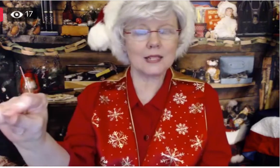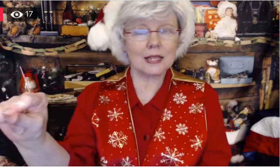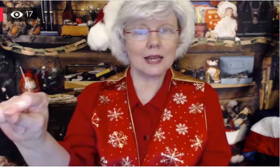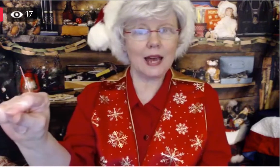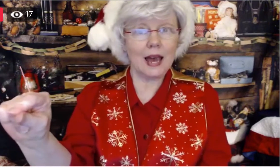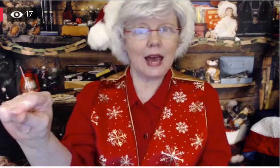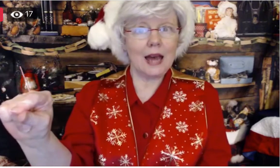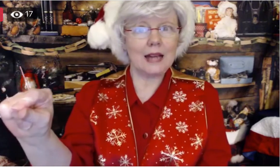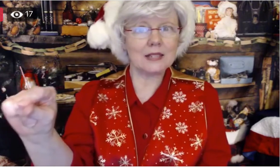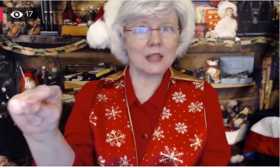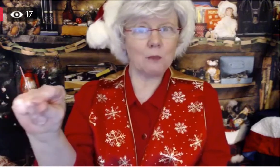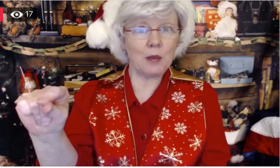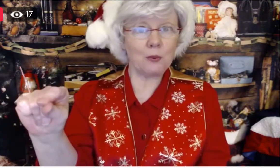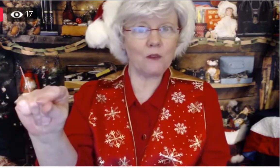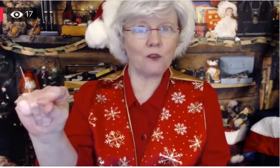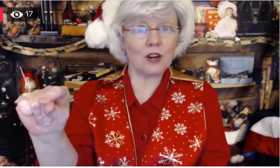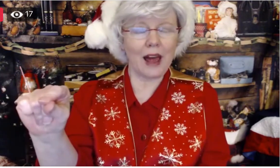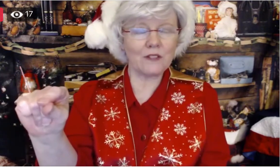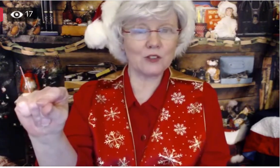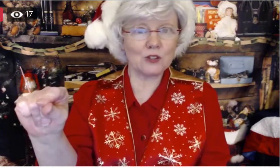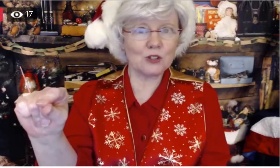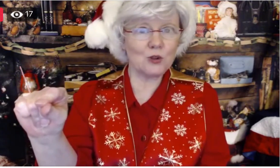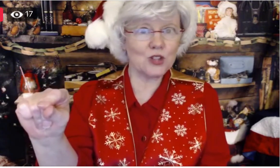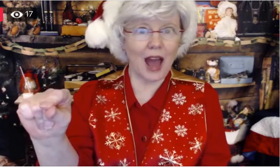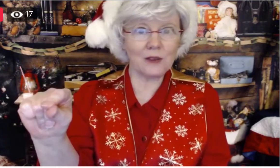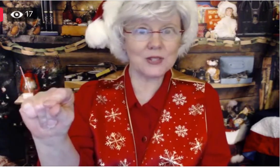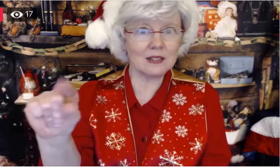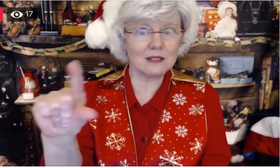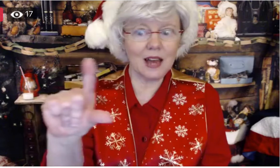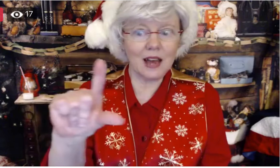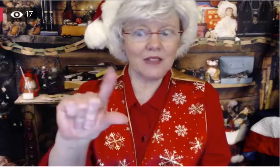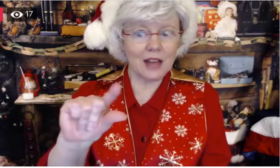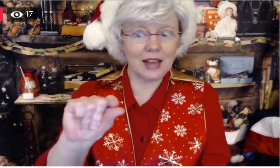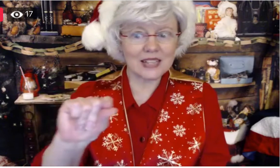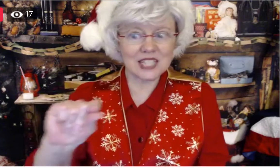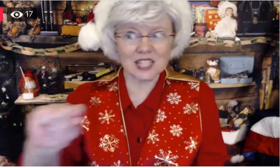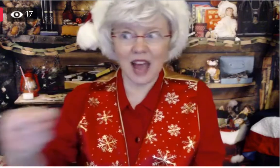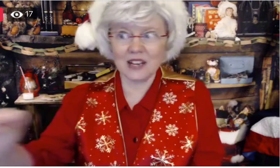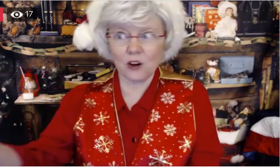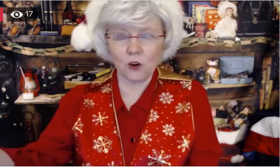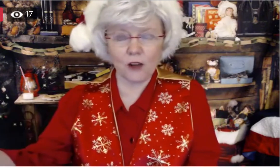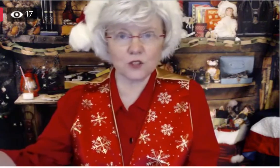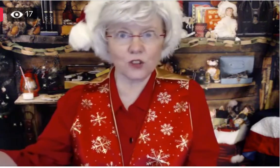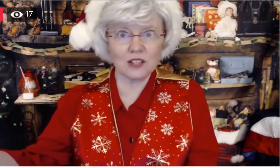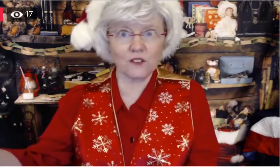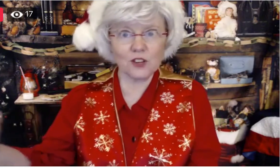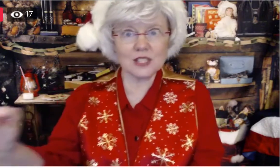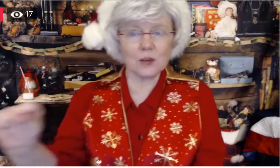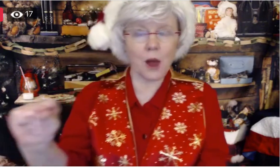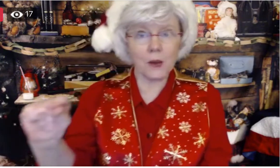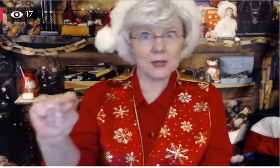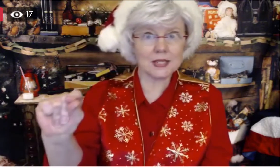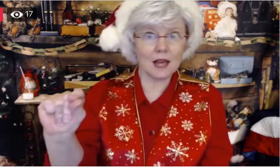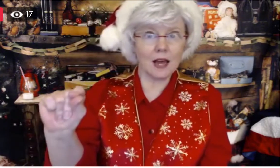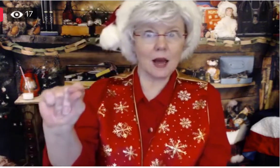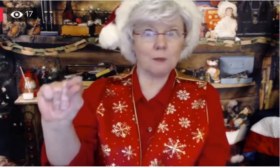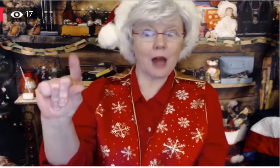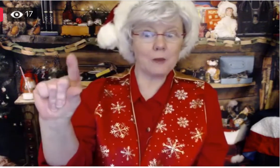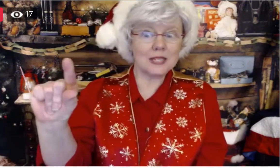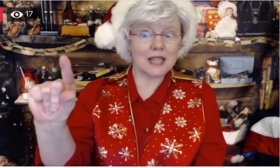2020. Now, some people for like 2000, they like slide it across for the different zeros, but I would say